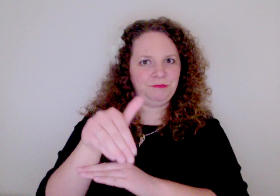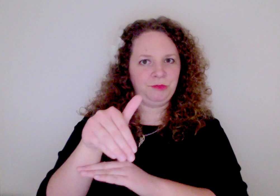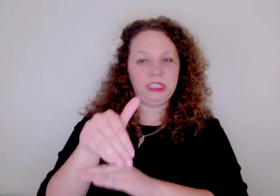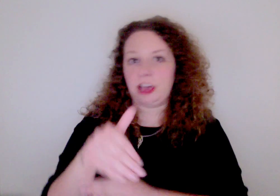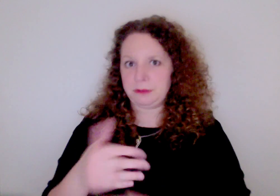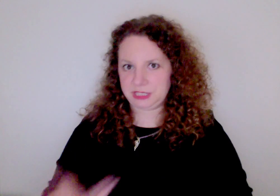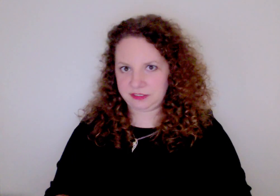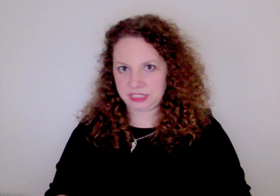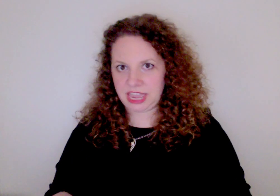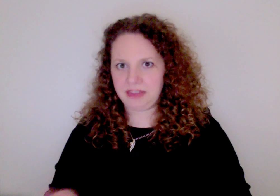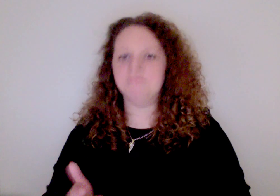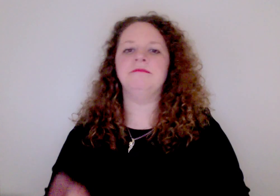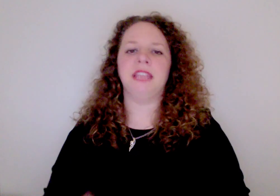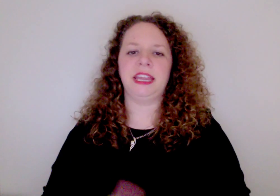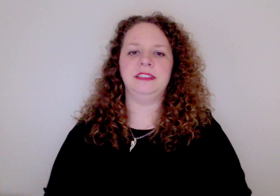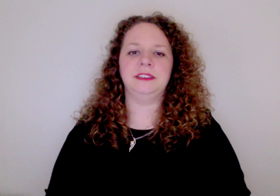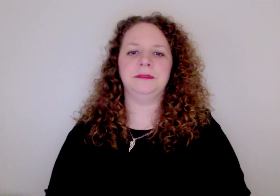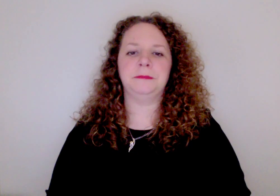What's the opposite of day? Night.